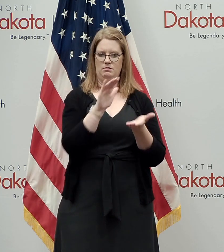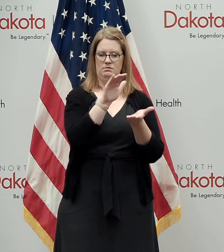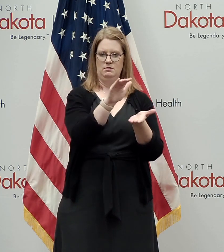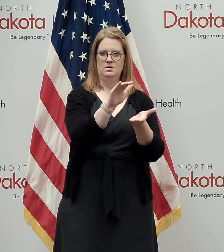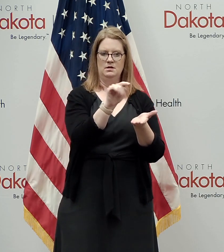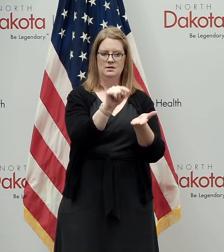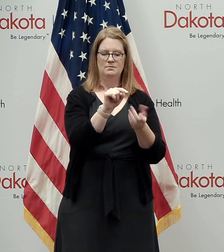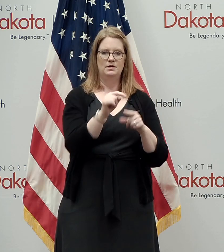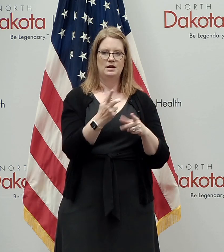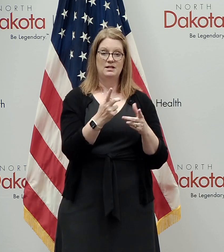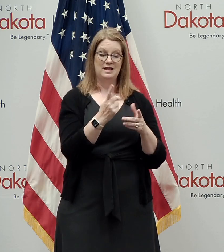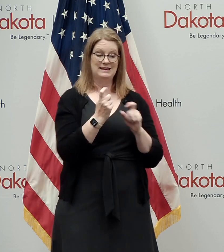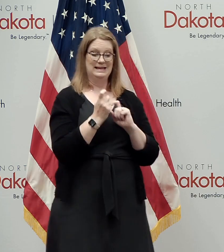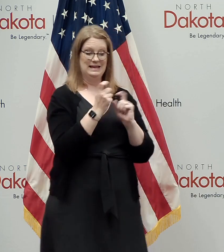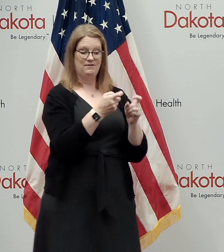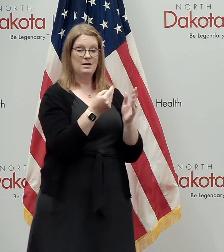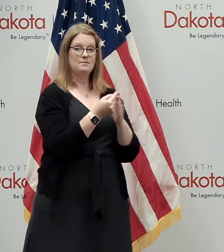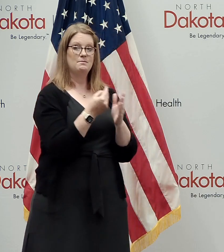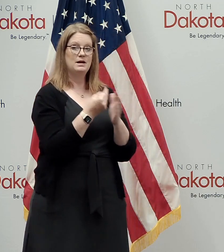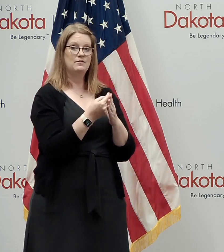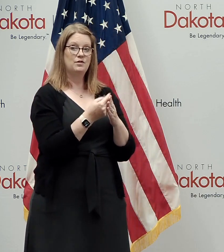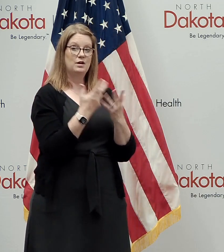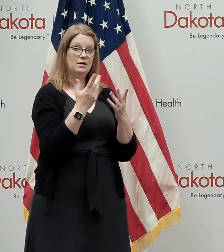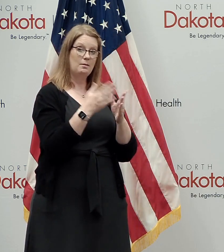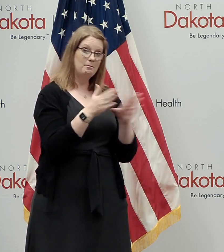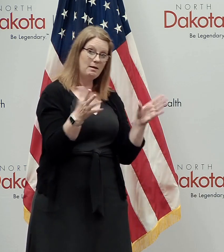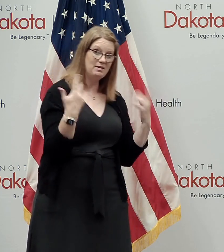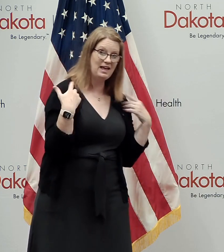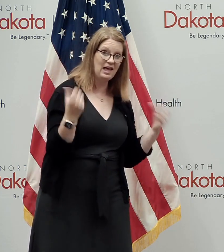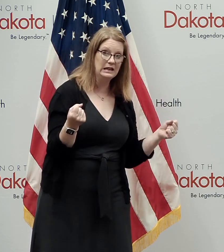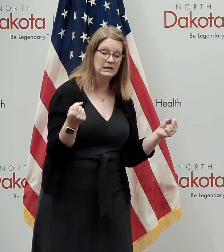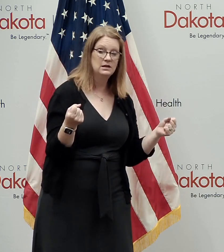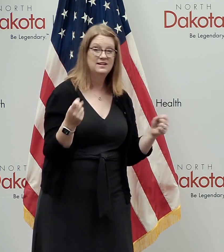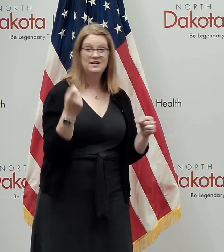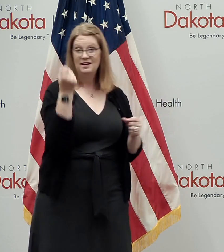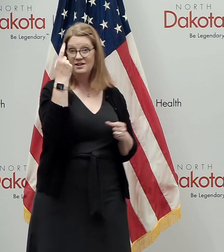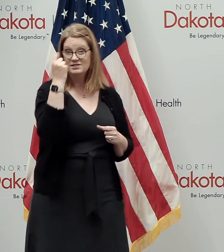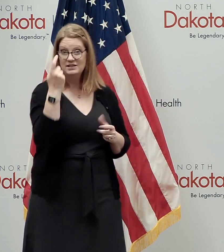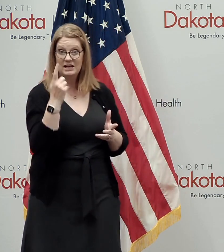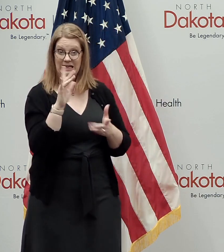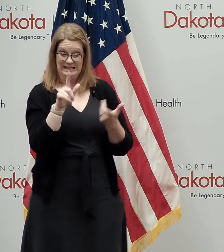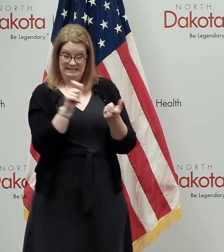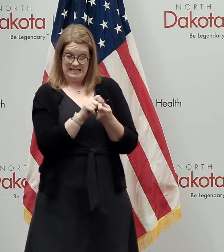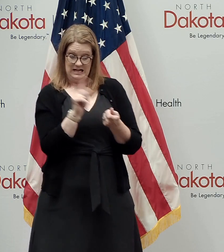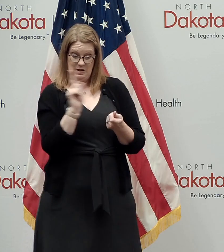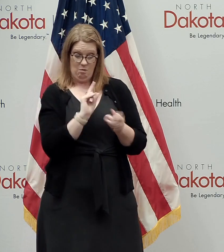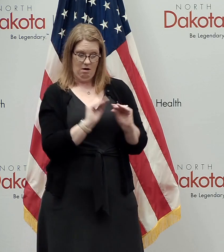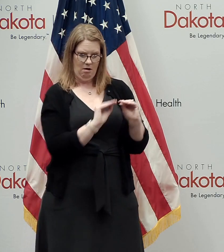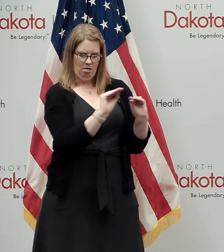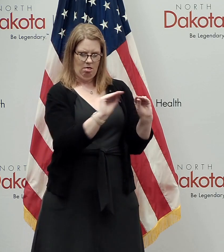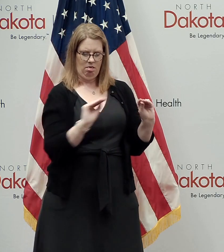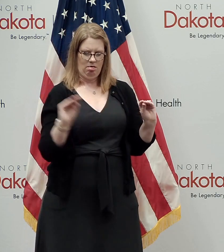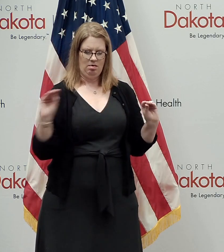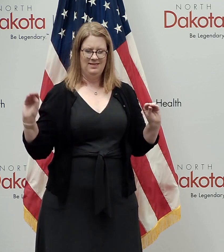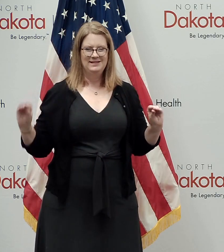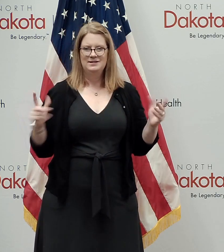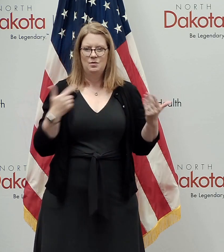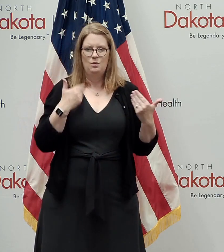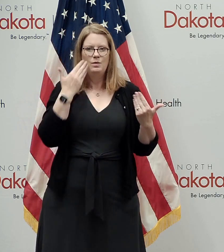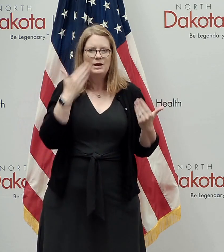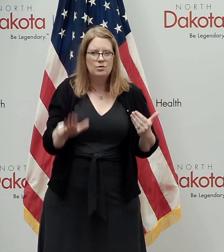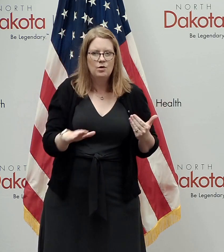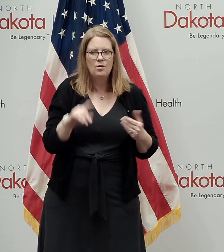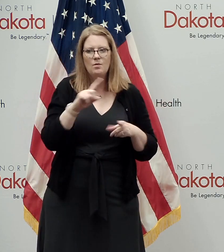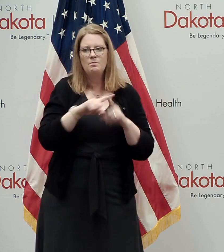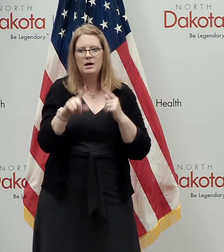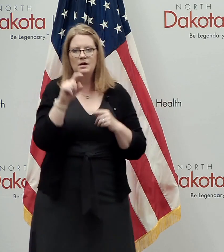money towards public health, but not exactly knowing where in the state we may have to direct those dollars, but it would make sense that we'd be directing dollars to the places where